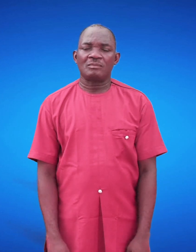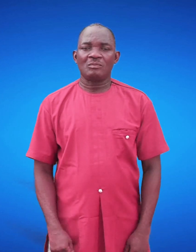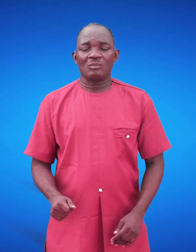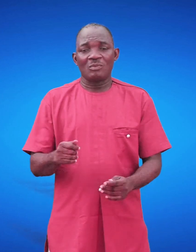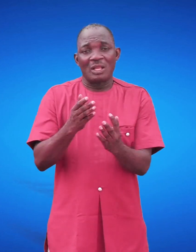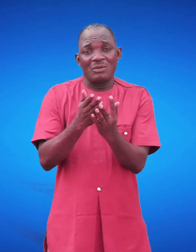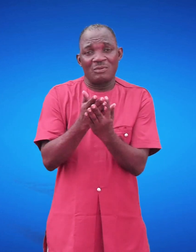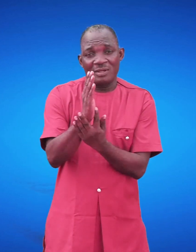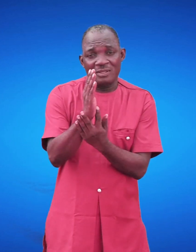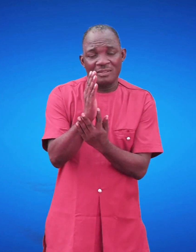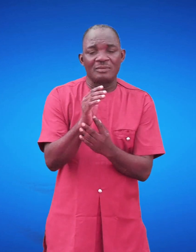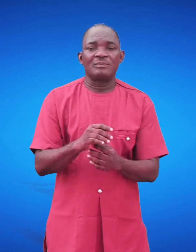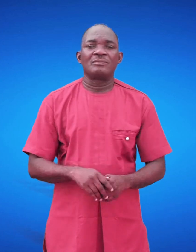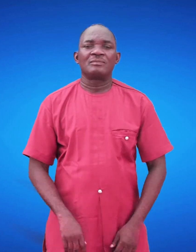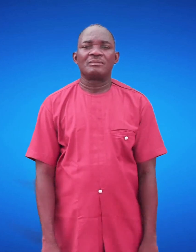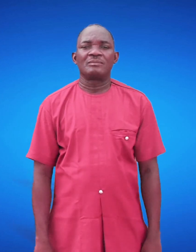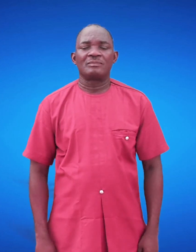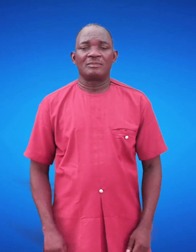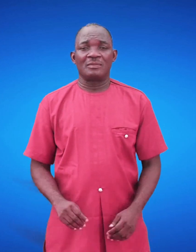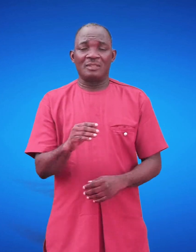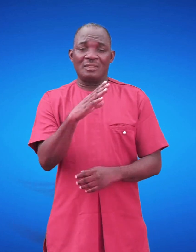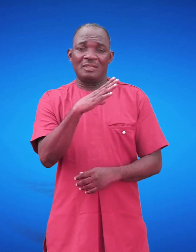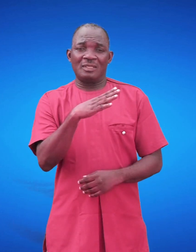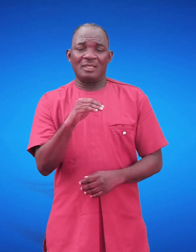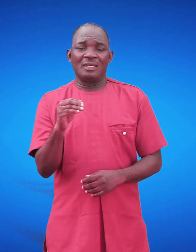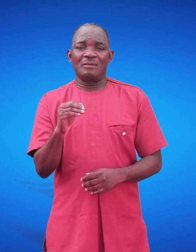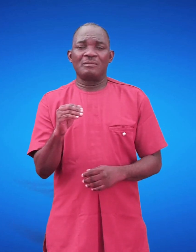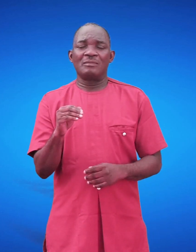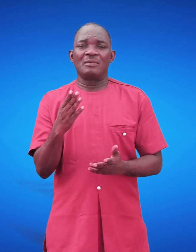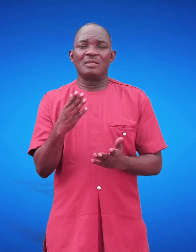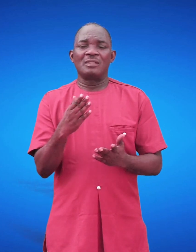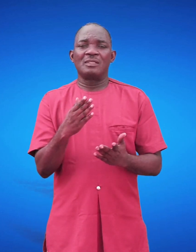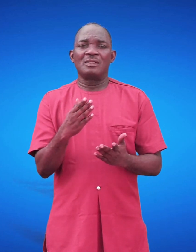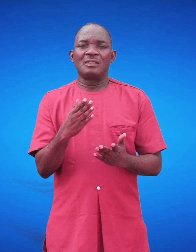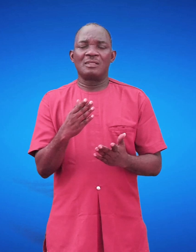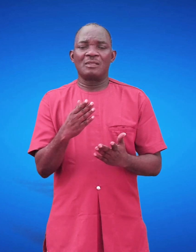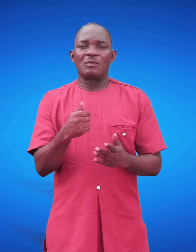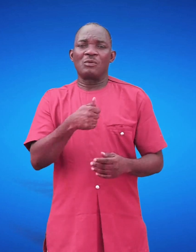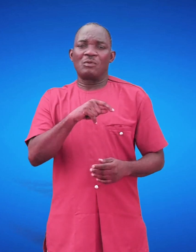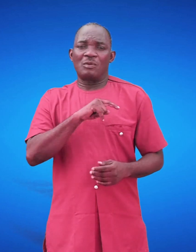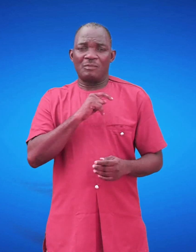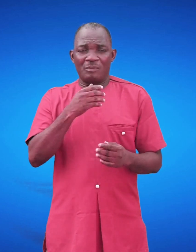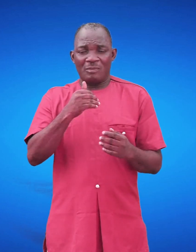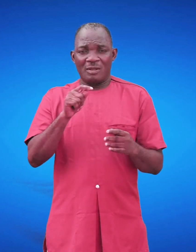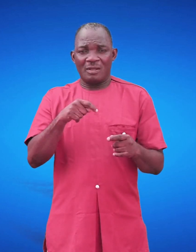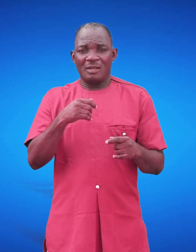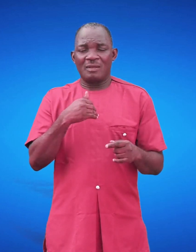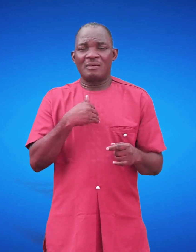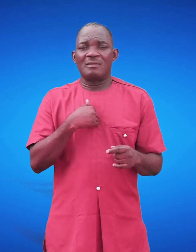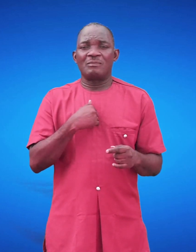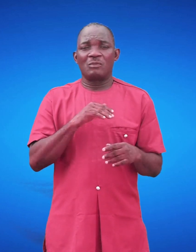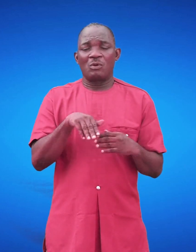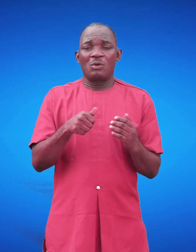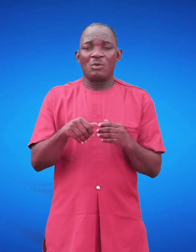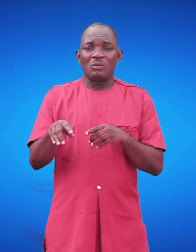Right, an entitlement to have or do